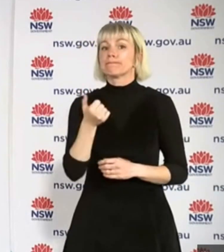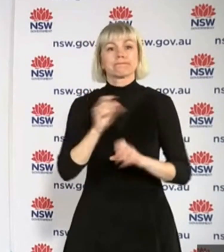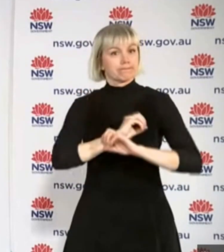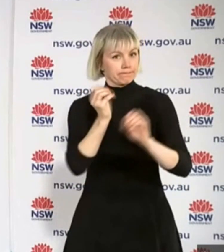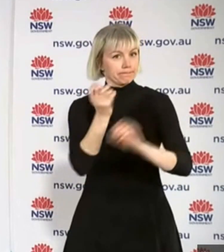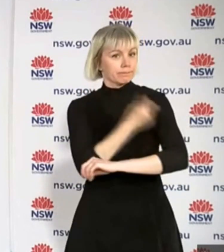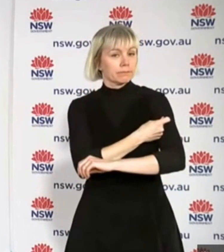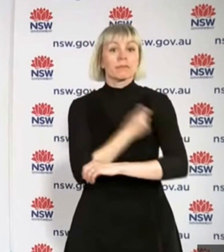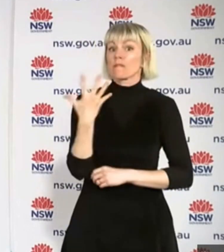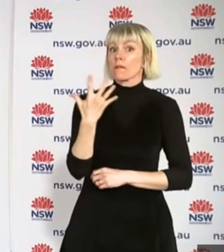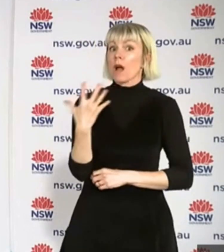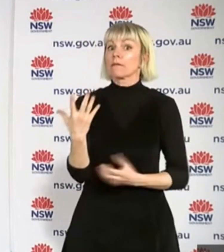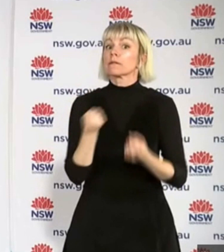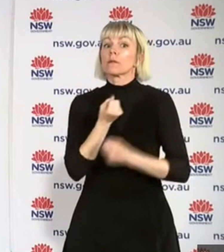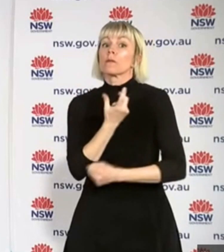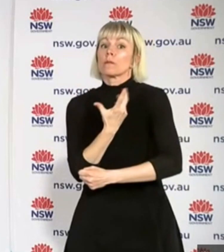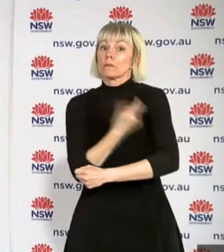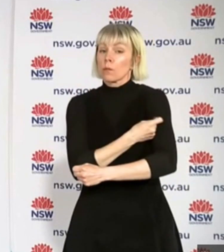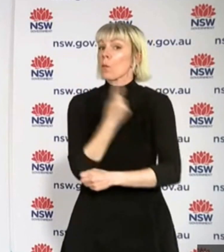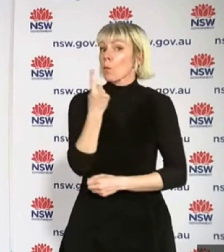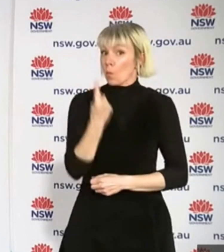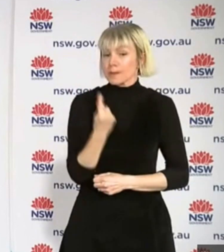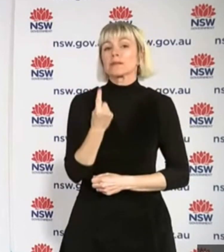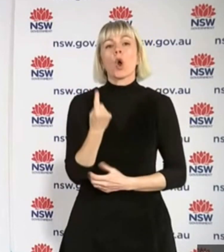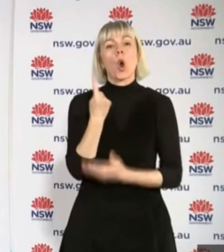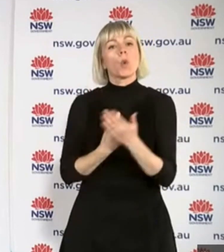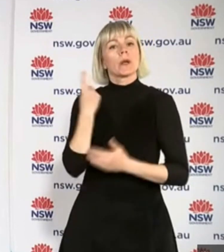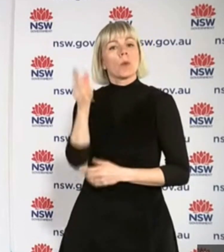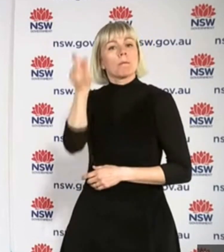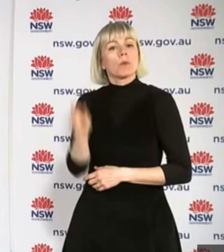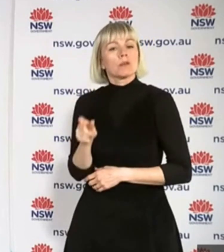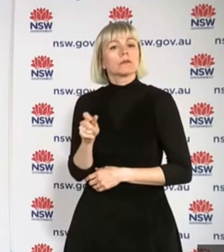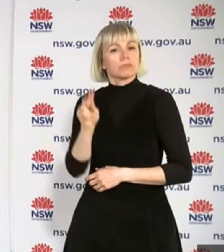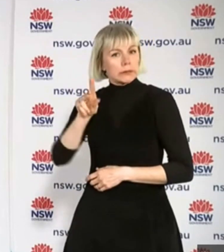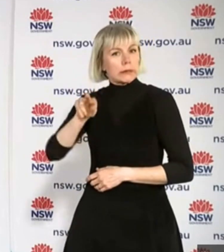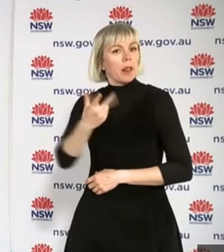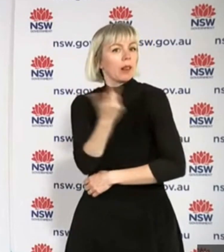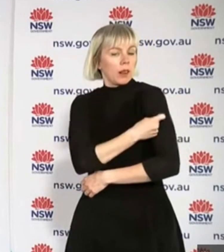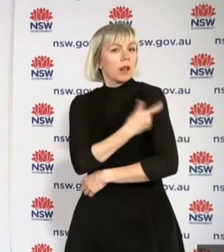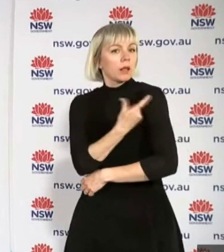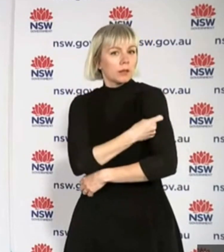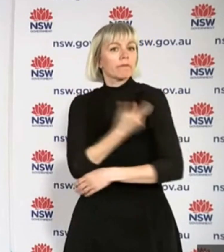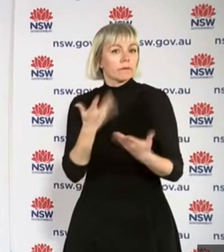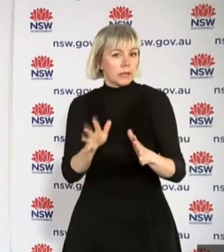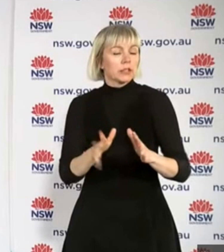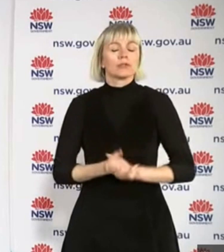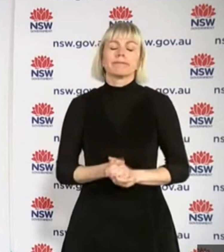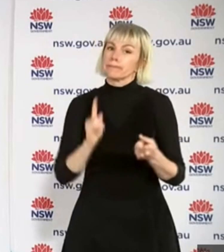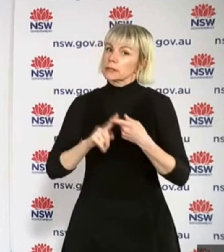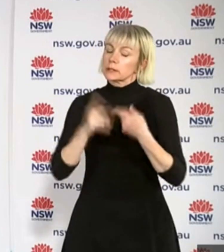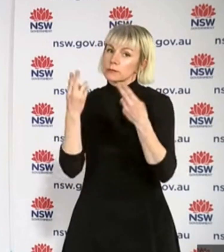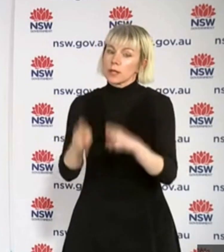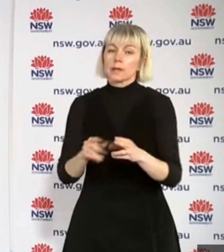received 1 dose and 1 person had received 2 doses. I just want to extend my